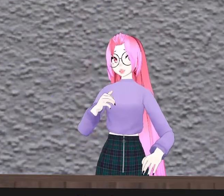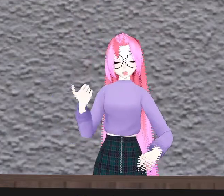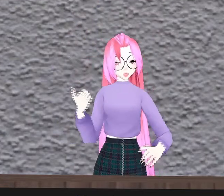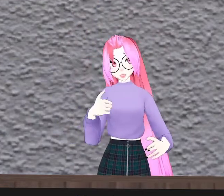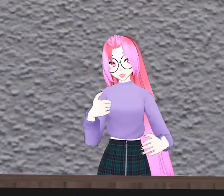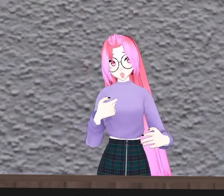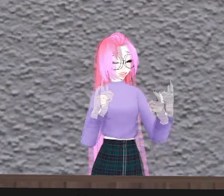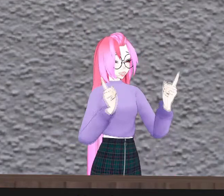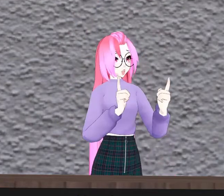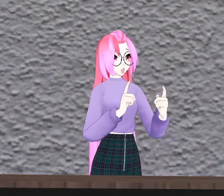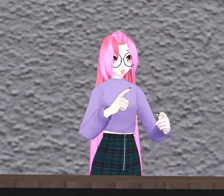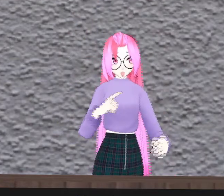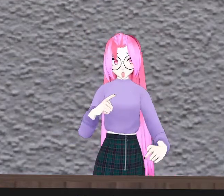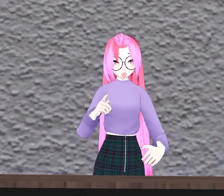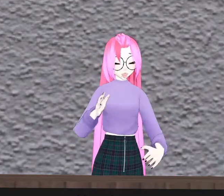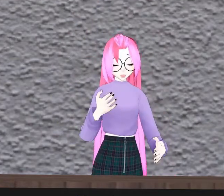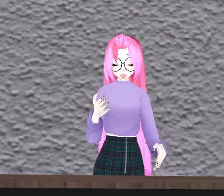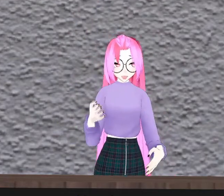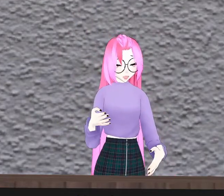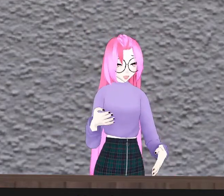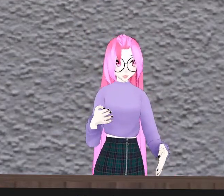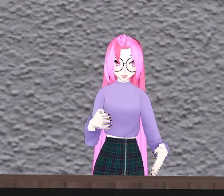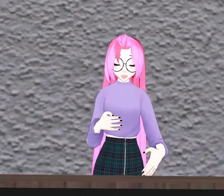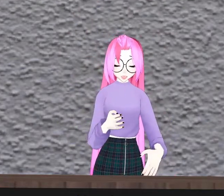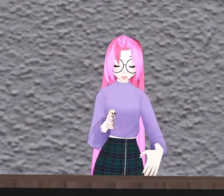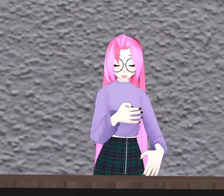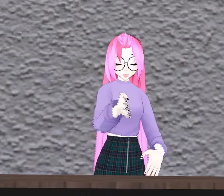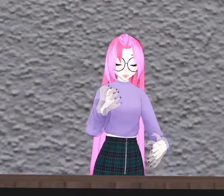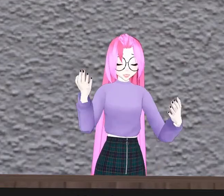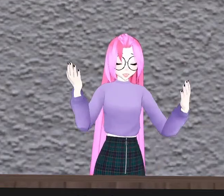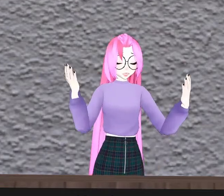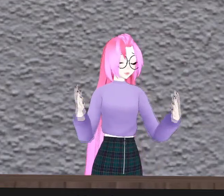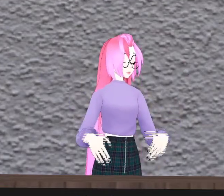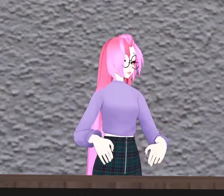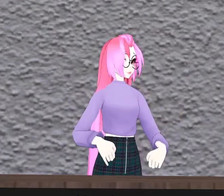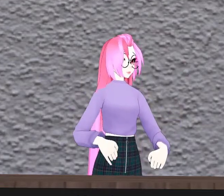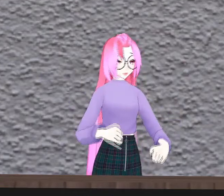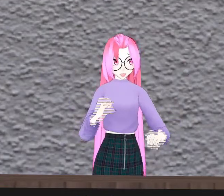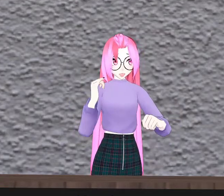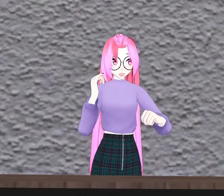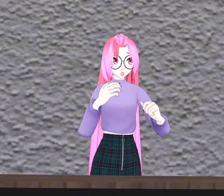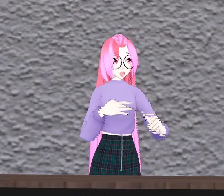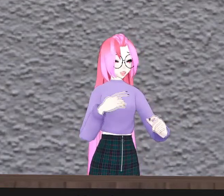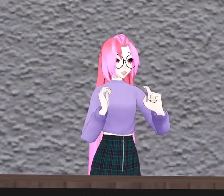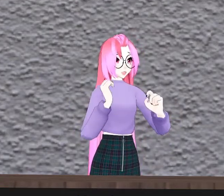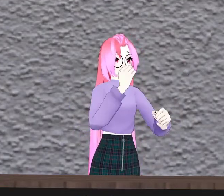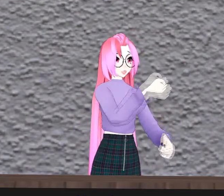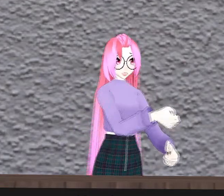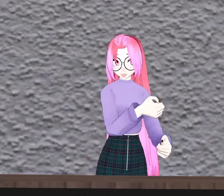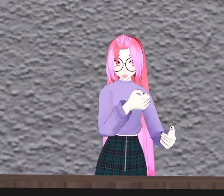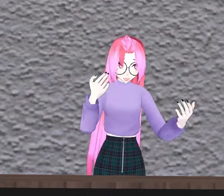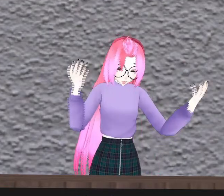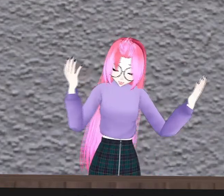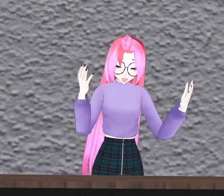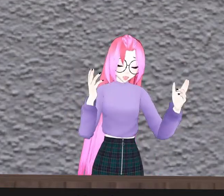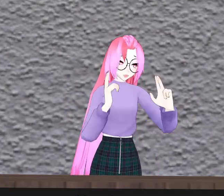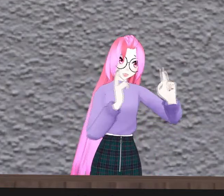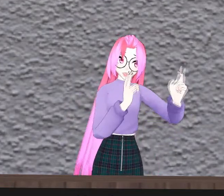Or some other name signs that I found. I met a guy and his name sign was fish. Because he liked to fish. You know what? I respect